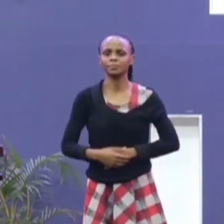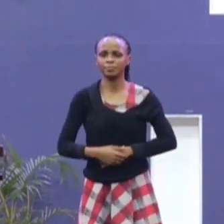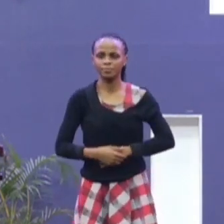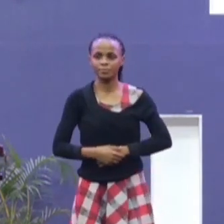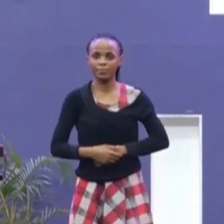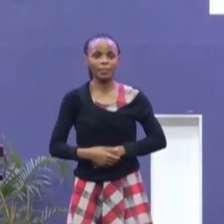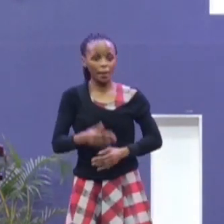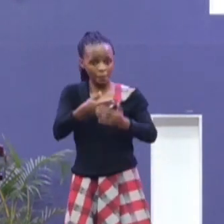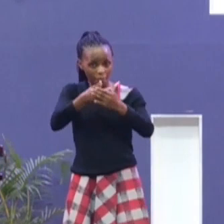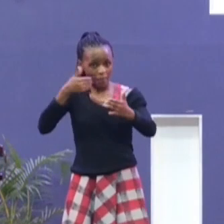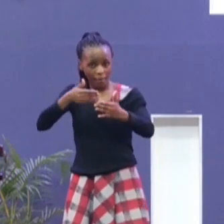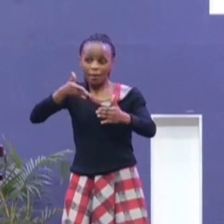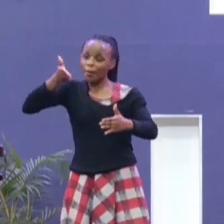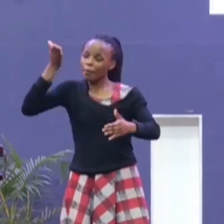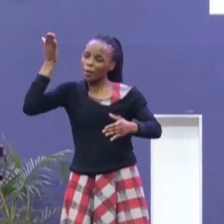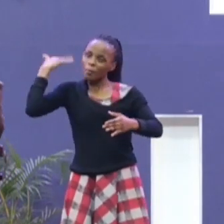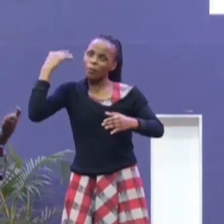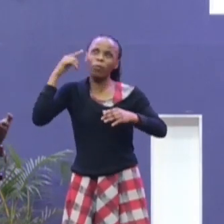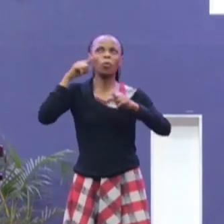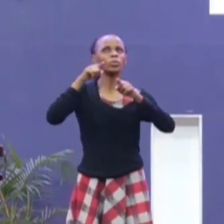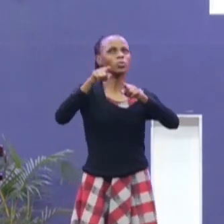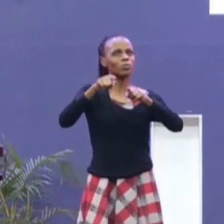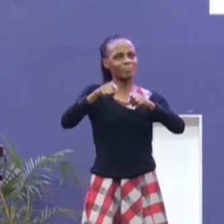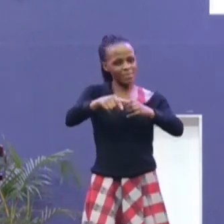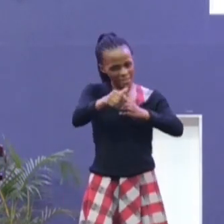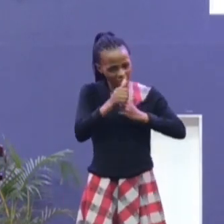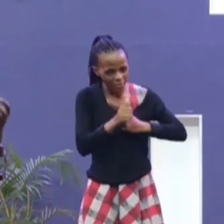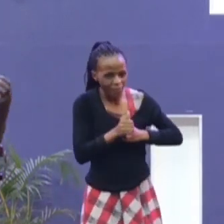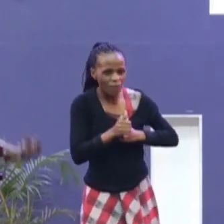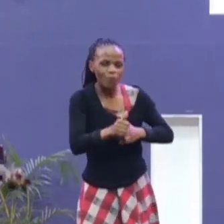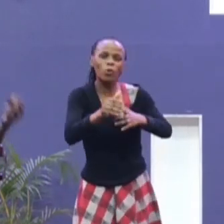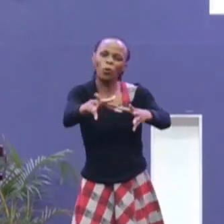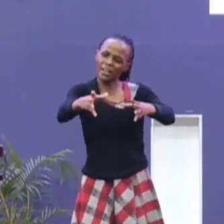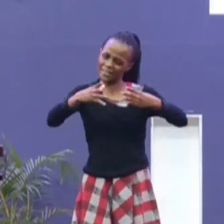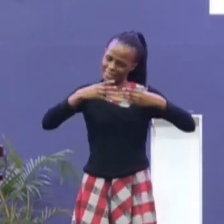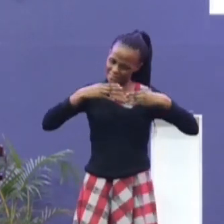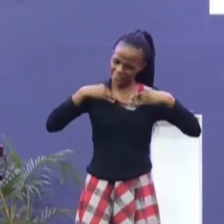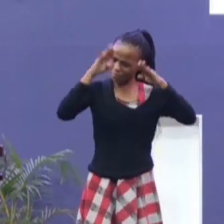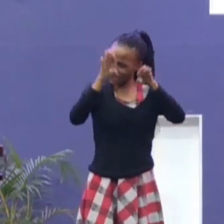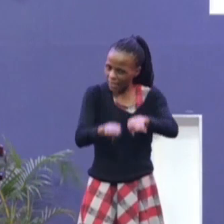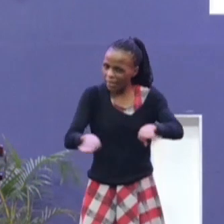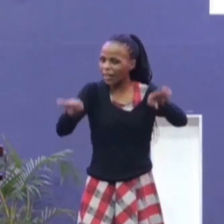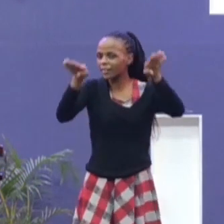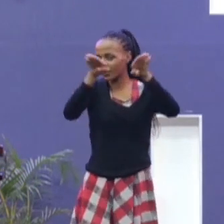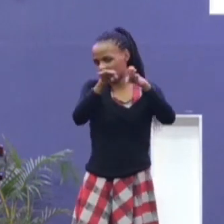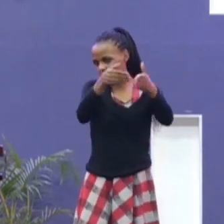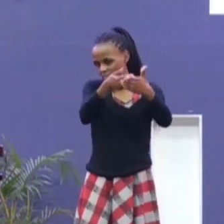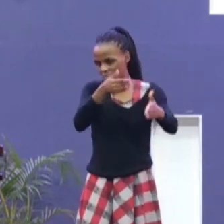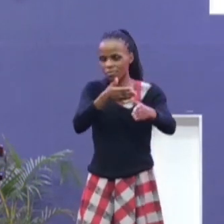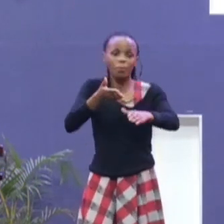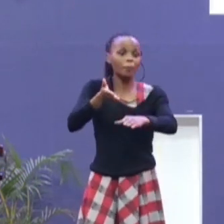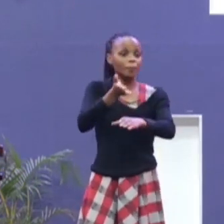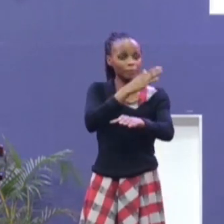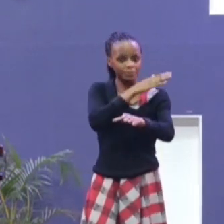ekkomo. Wali emabega obadde okonfoominga, obadde okkiriziganya. Before you've been in agreement, you've been